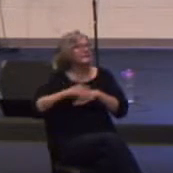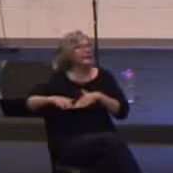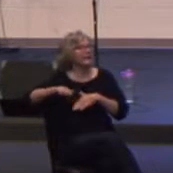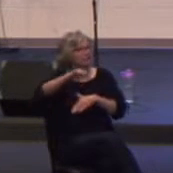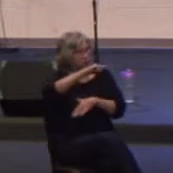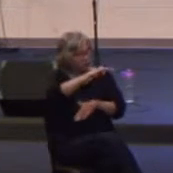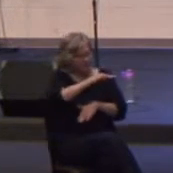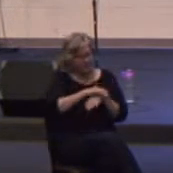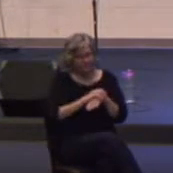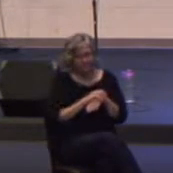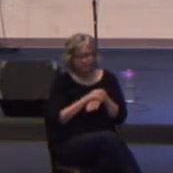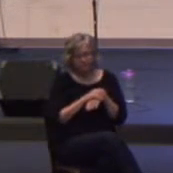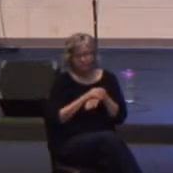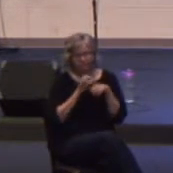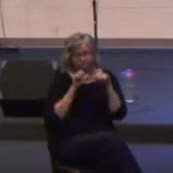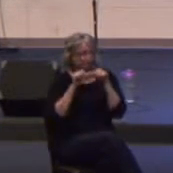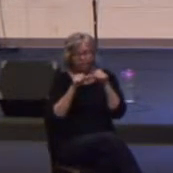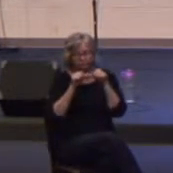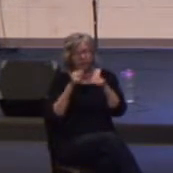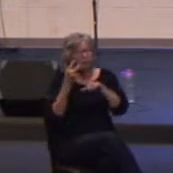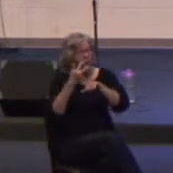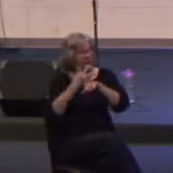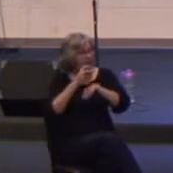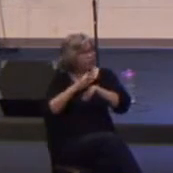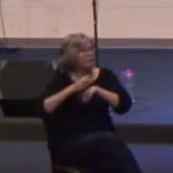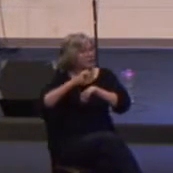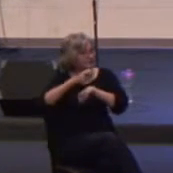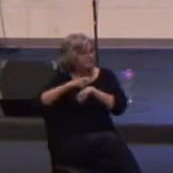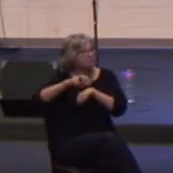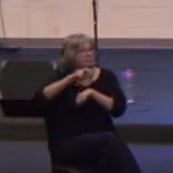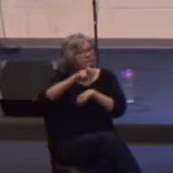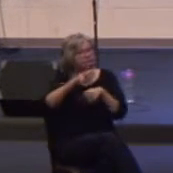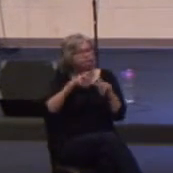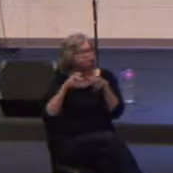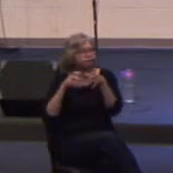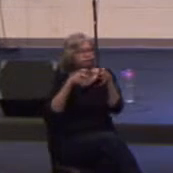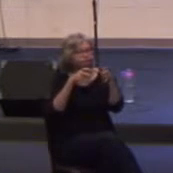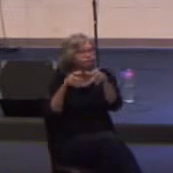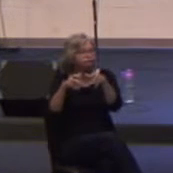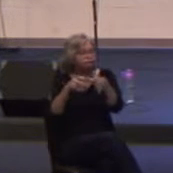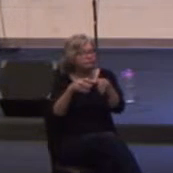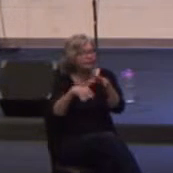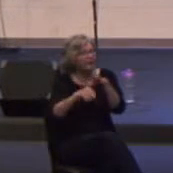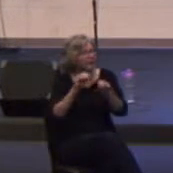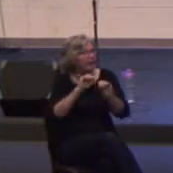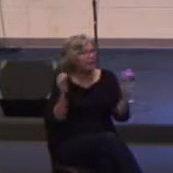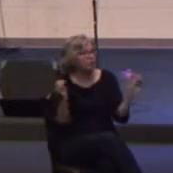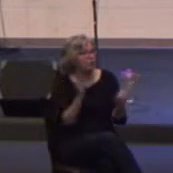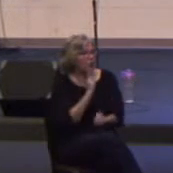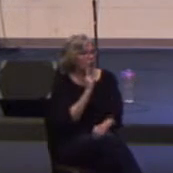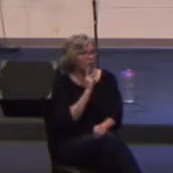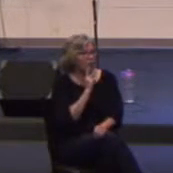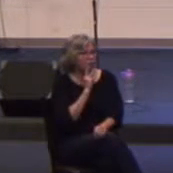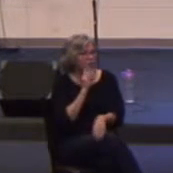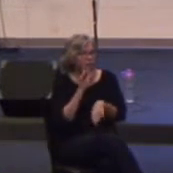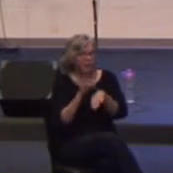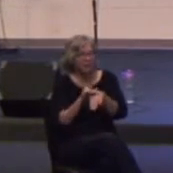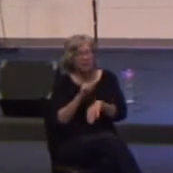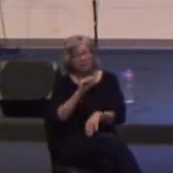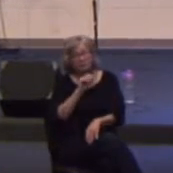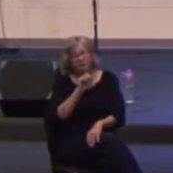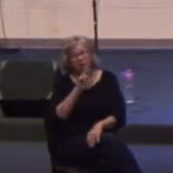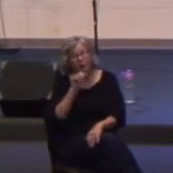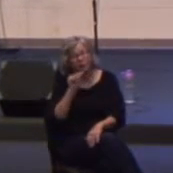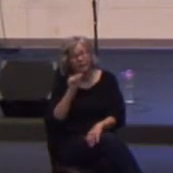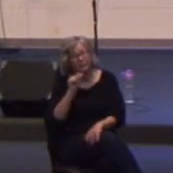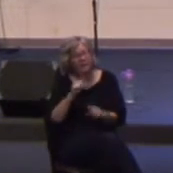3 days, they traveled in the desert without finding water. When they came to Marah, they could not drink its water because it